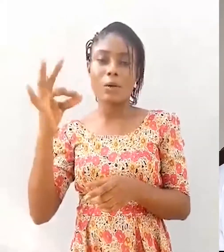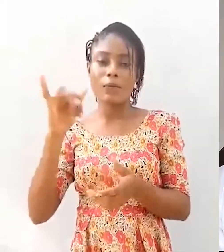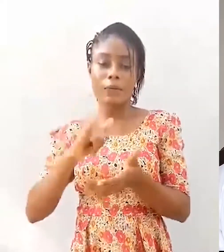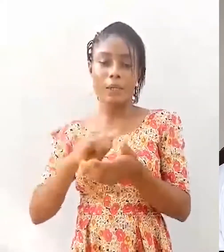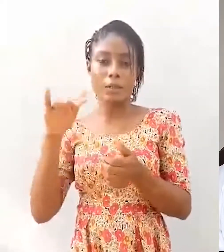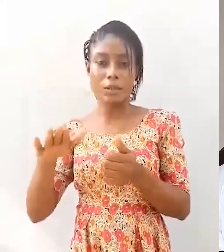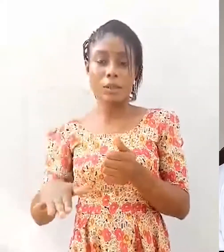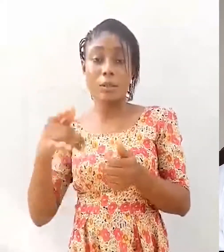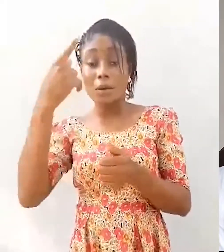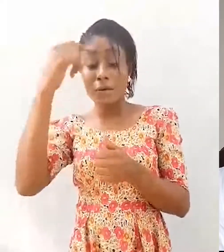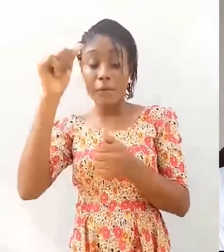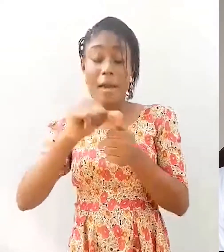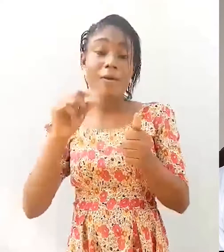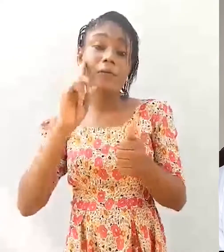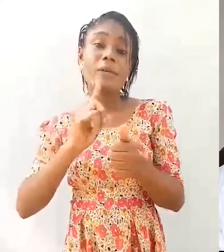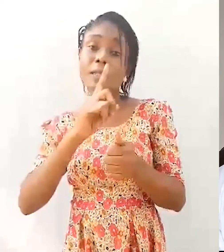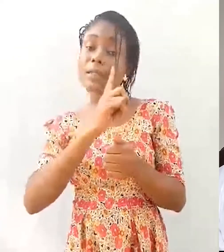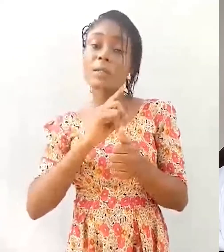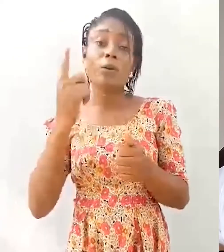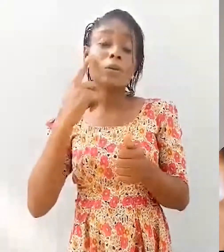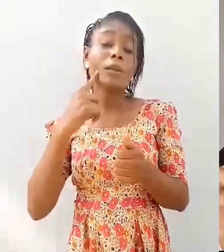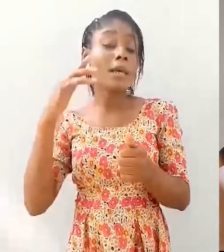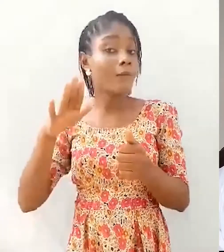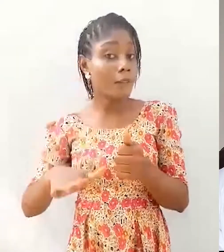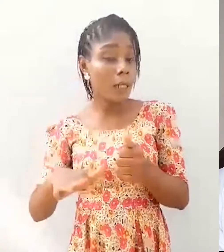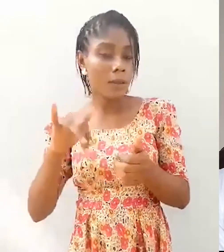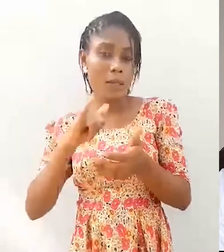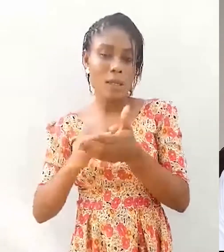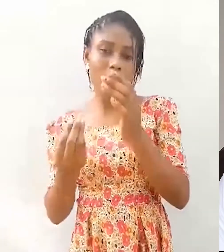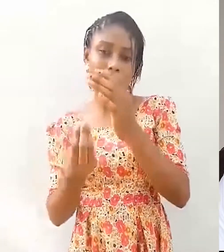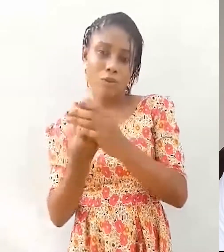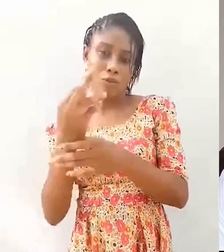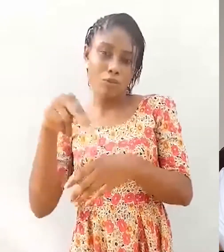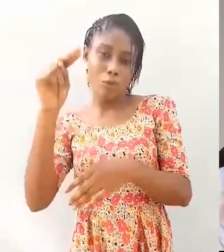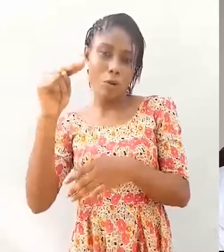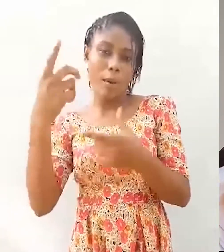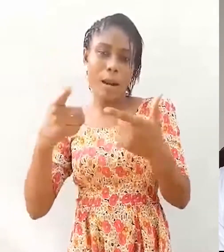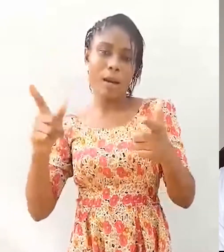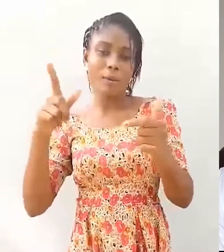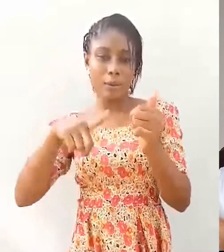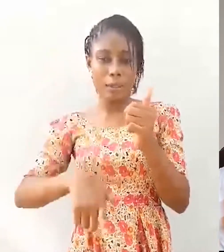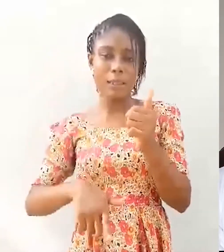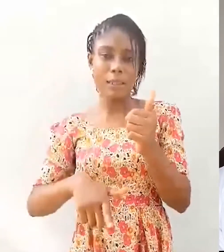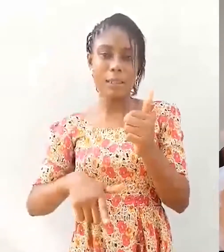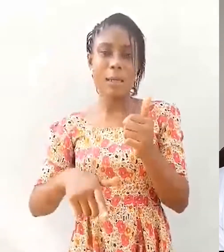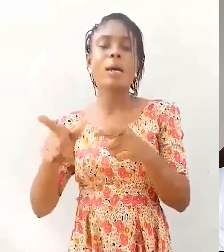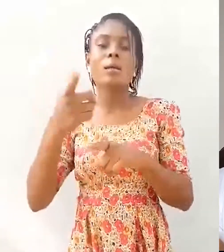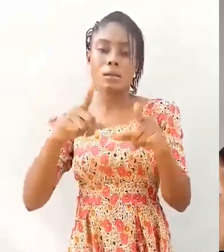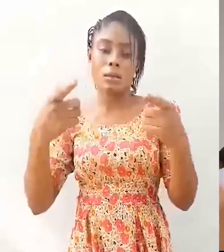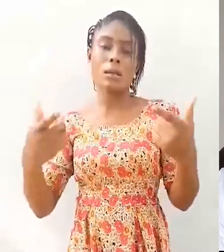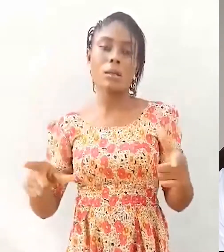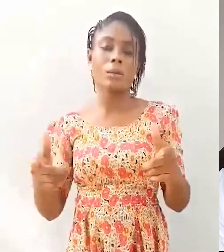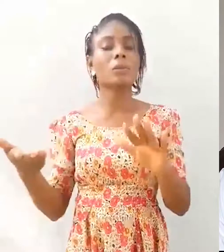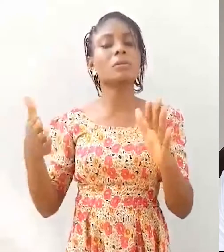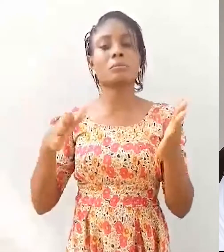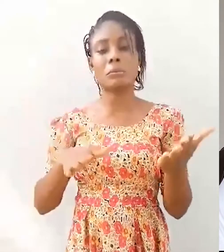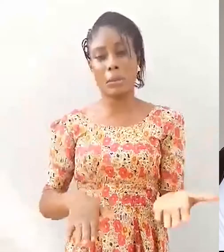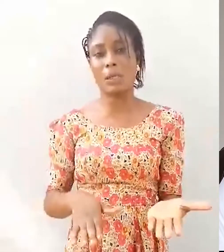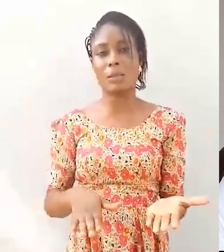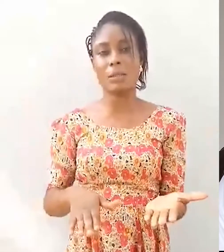up languageless, sign language dies. Cognitive capacity